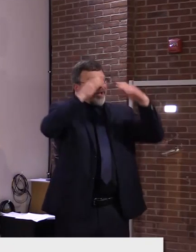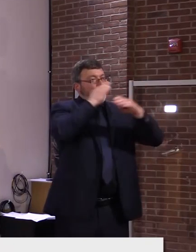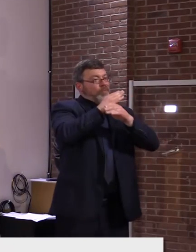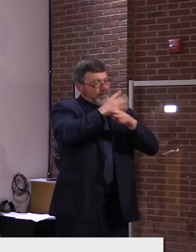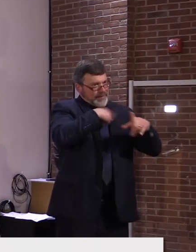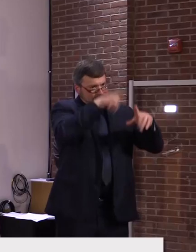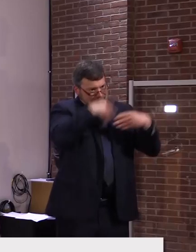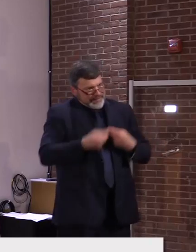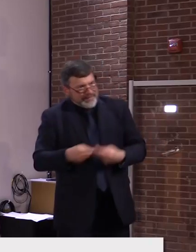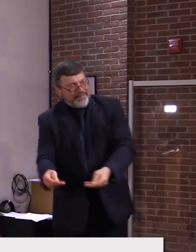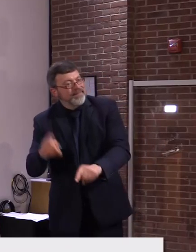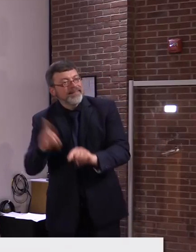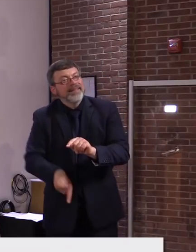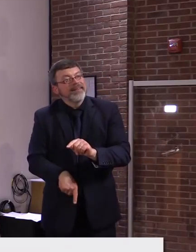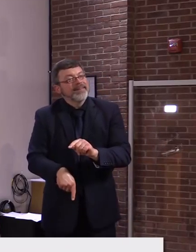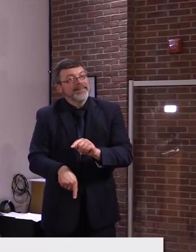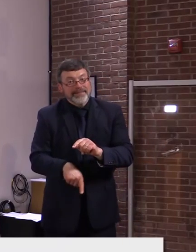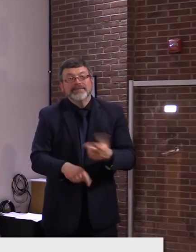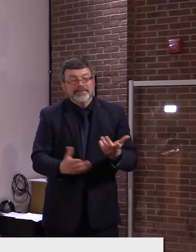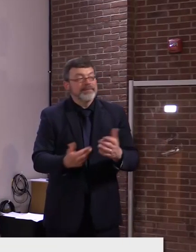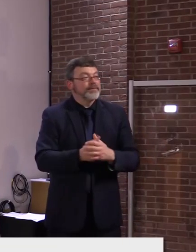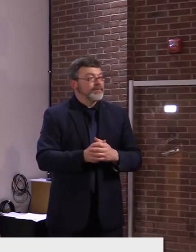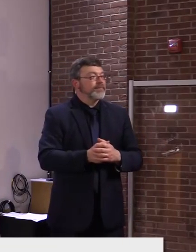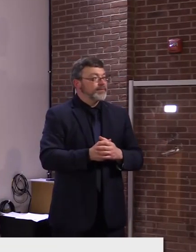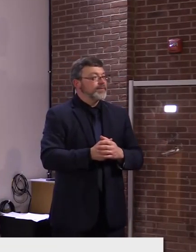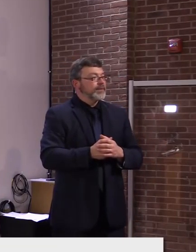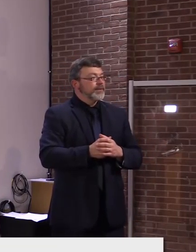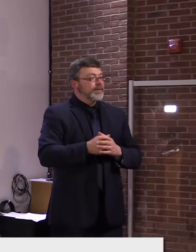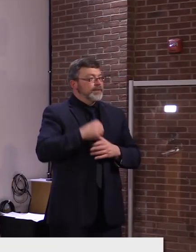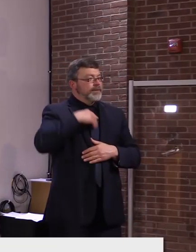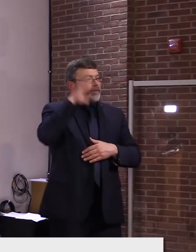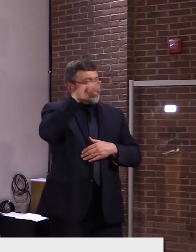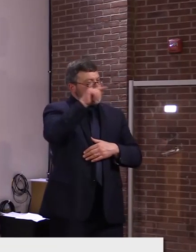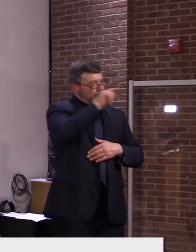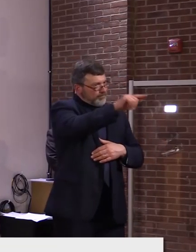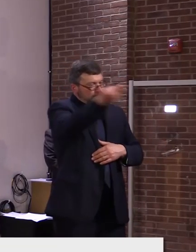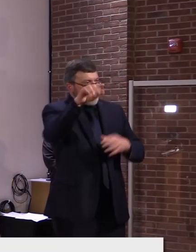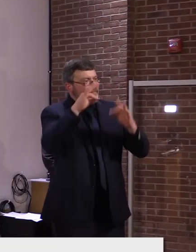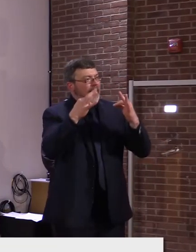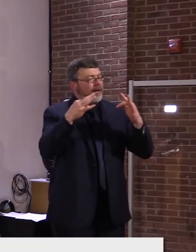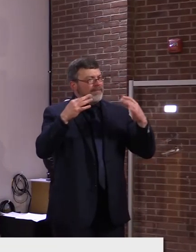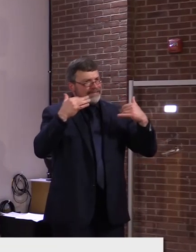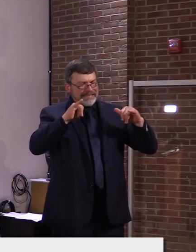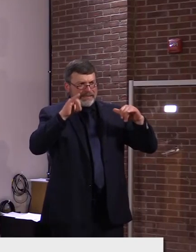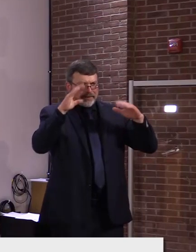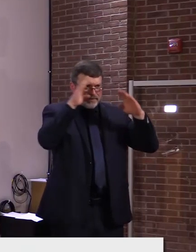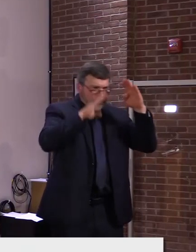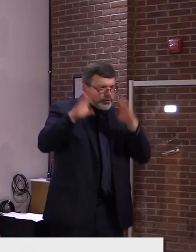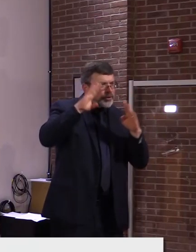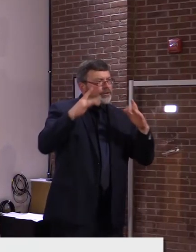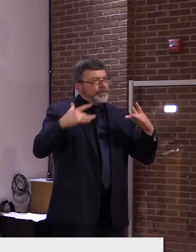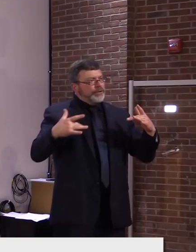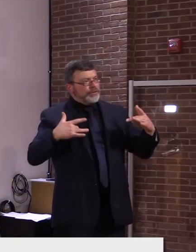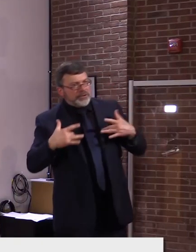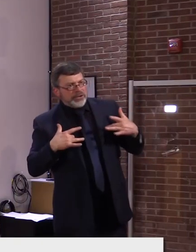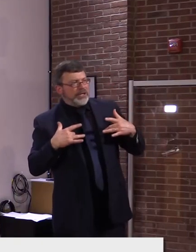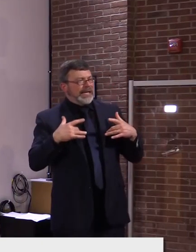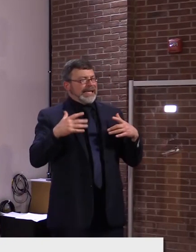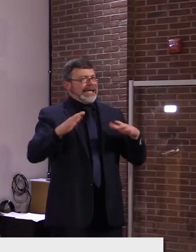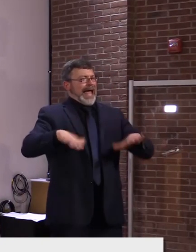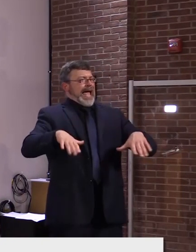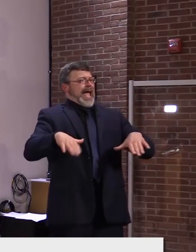do safely, whether it's with children or if they have a condition that weakens their immune system. I would urge you to think about your